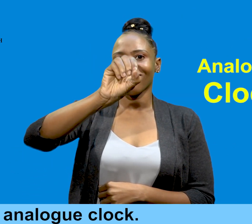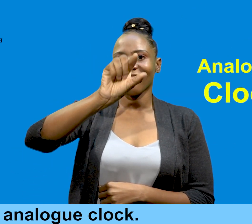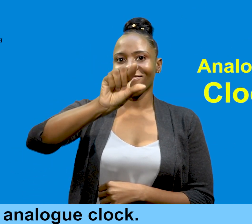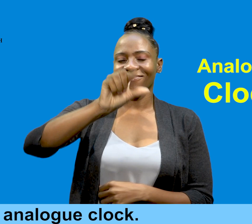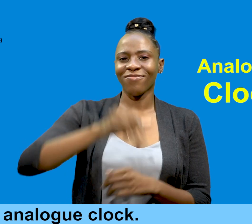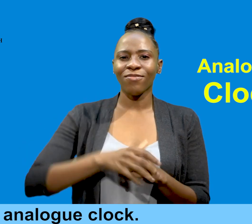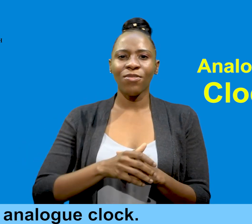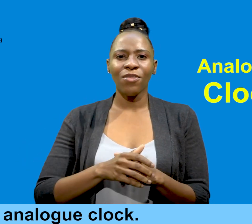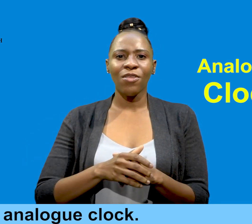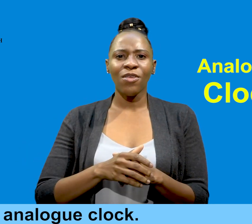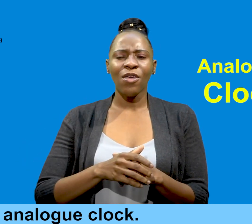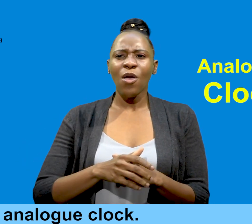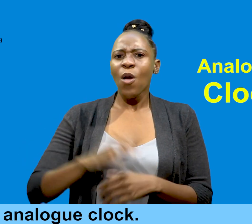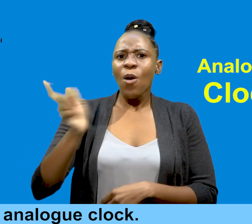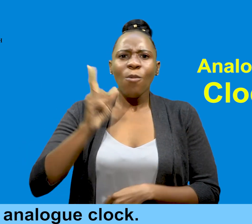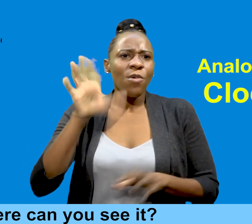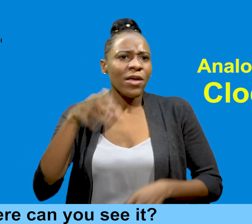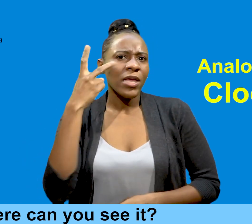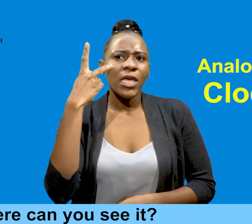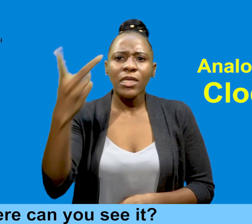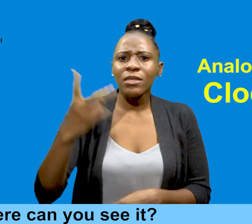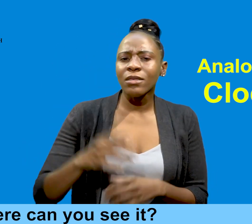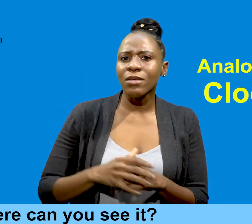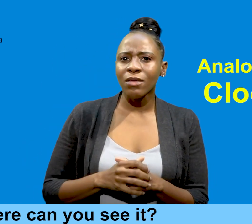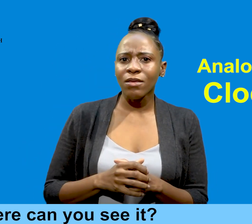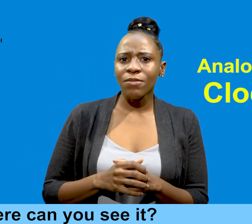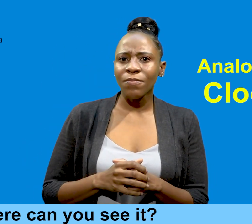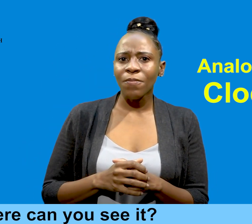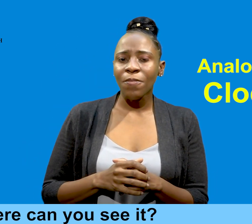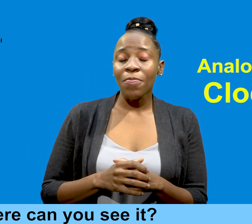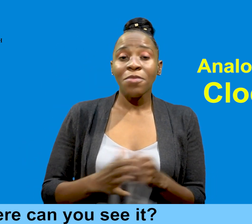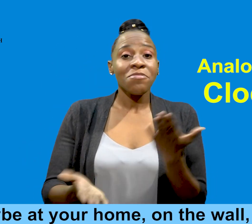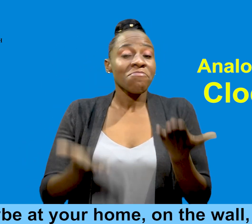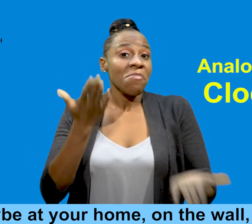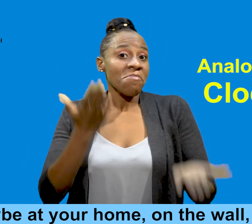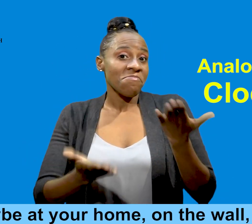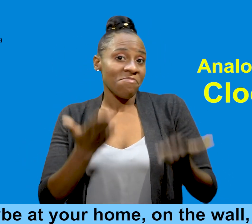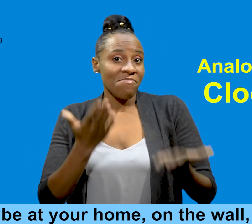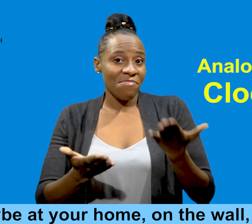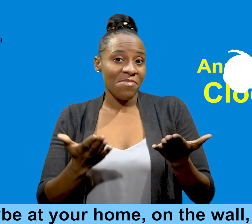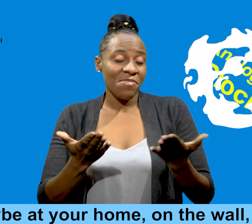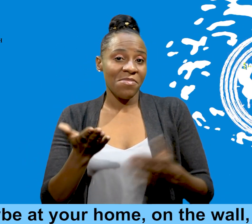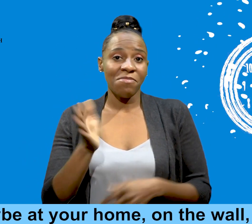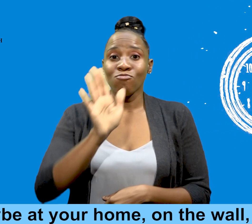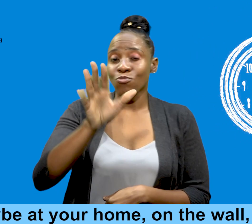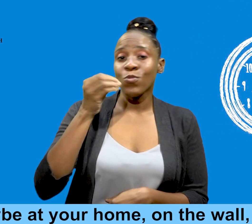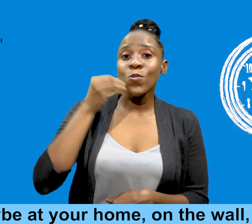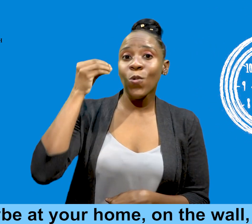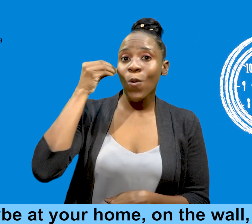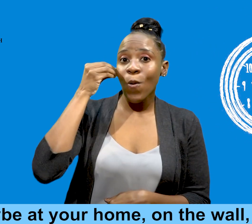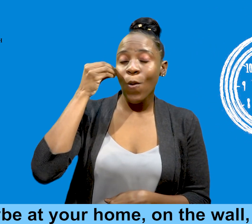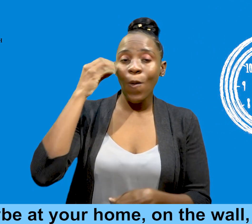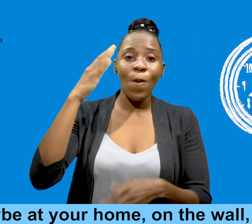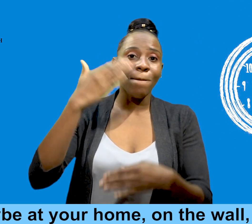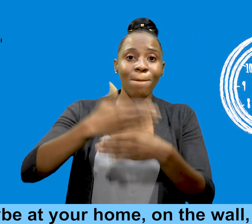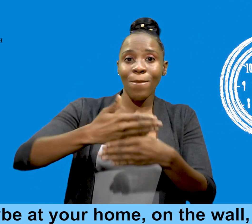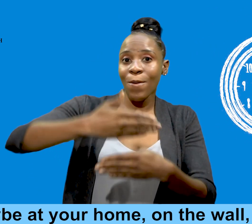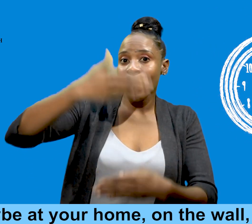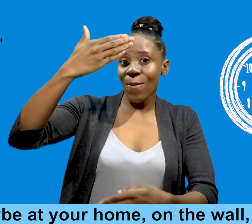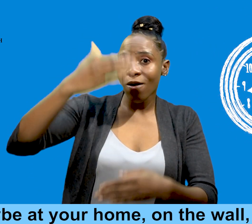The analog clock. Where can you see it? Maybe at your home on